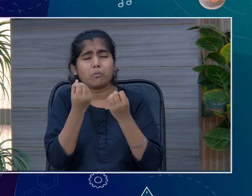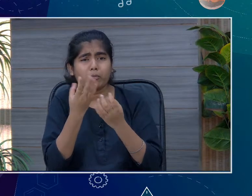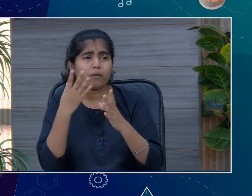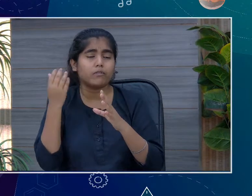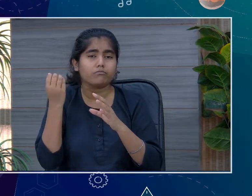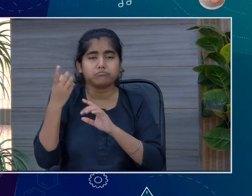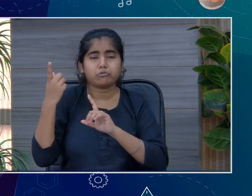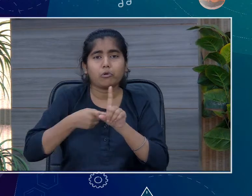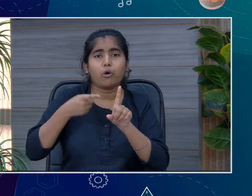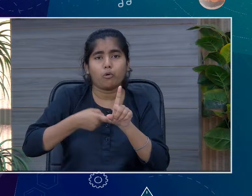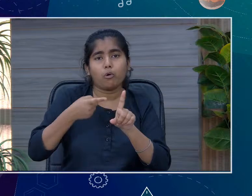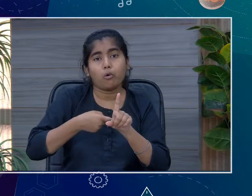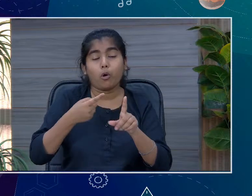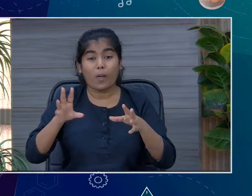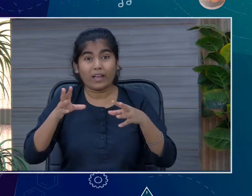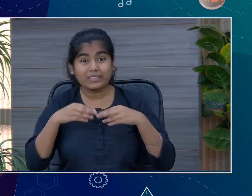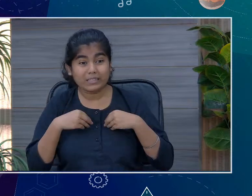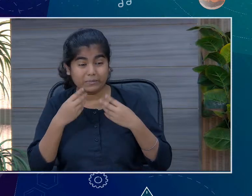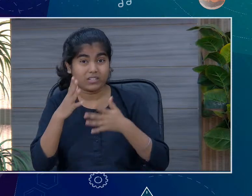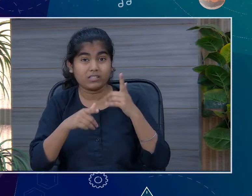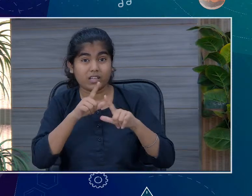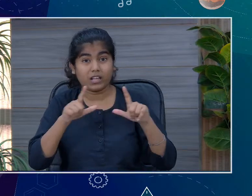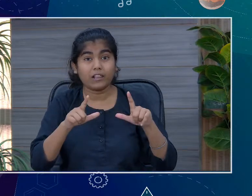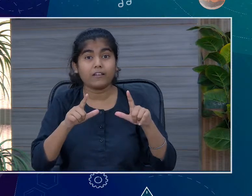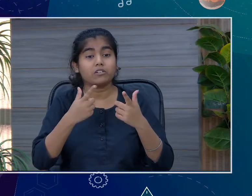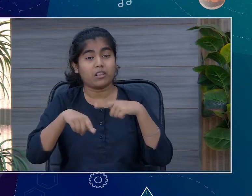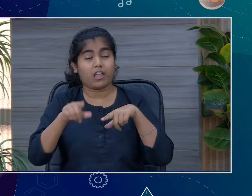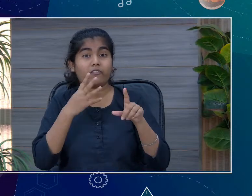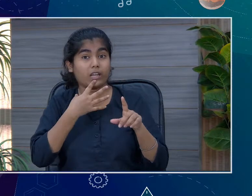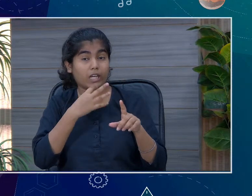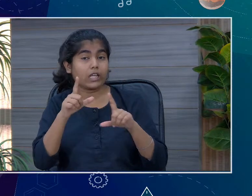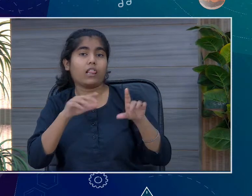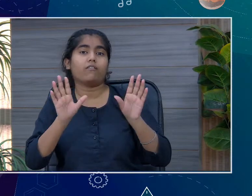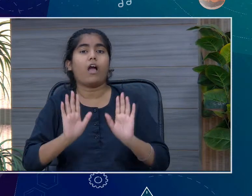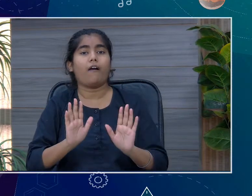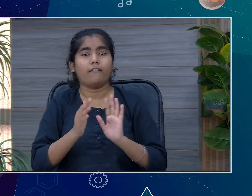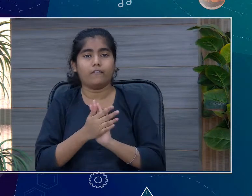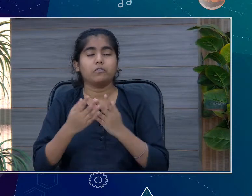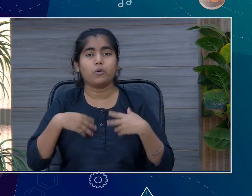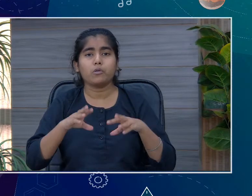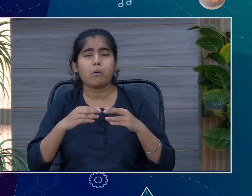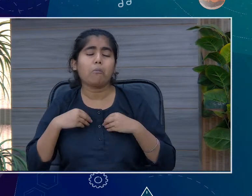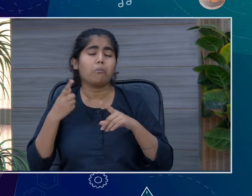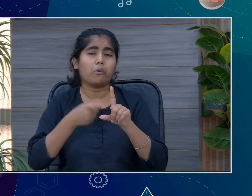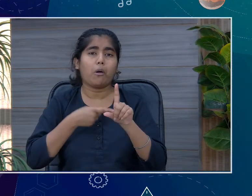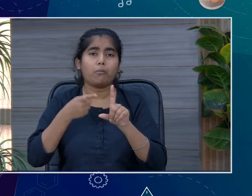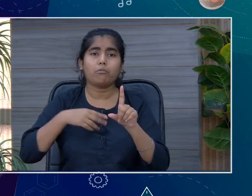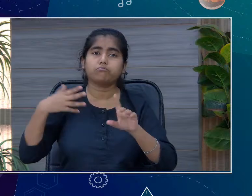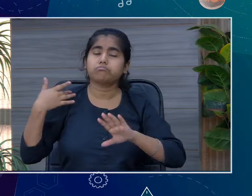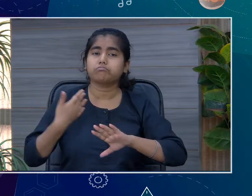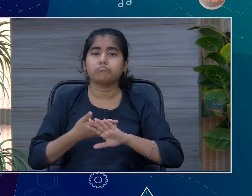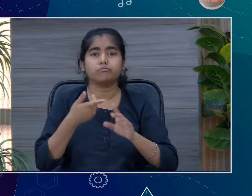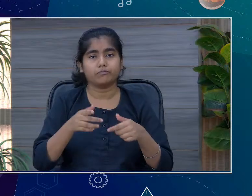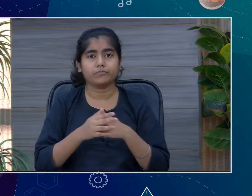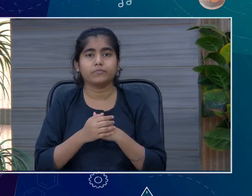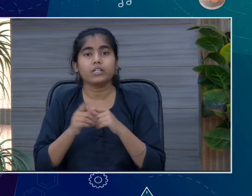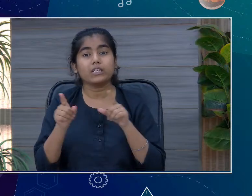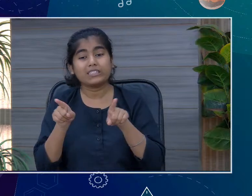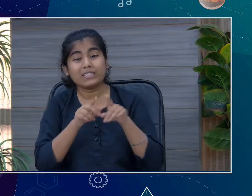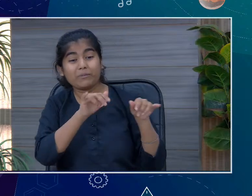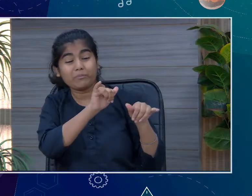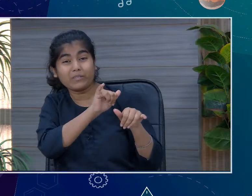to acknowledge that, sign language is a real language. It has the same equal functions and status as speech.